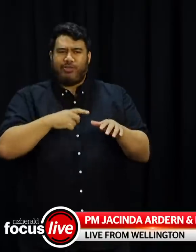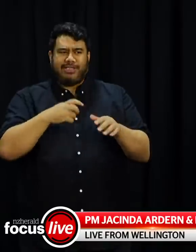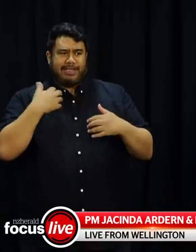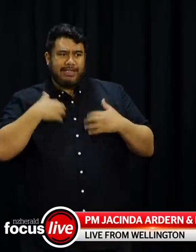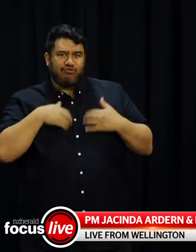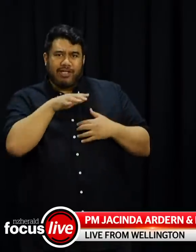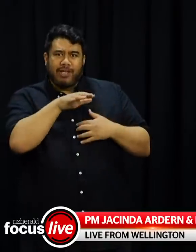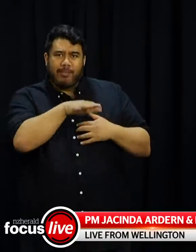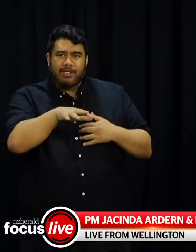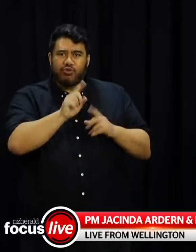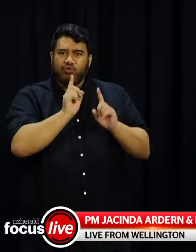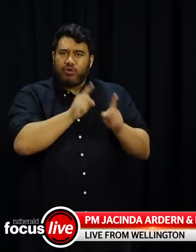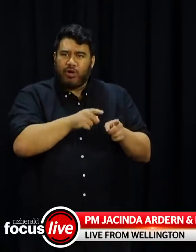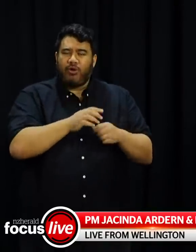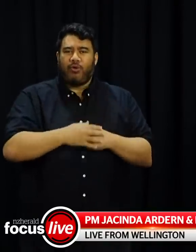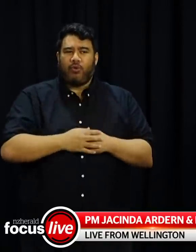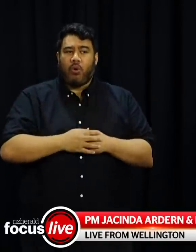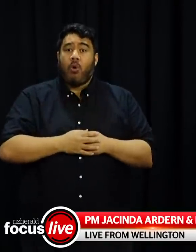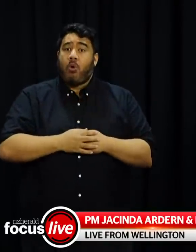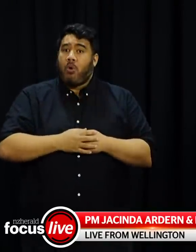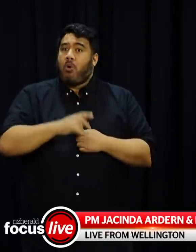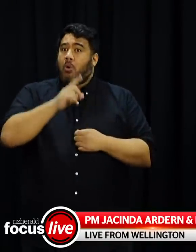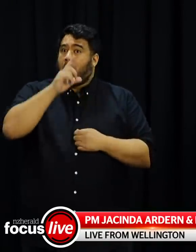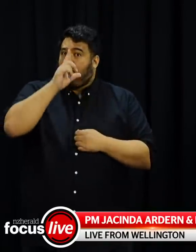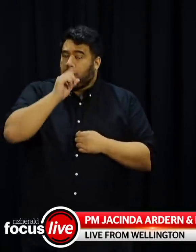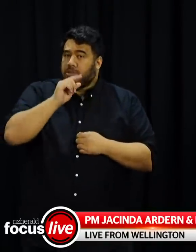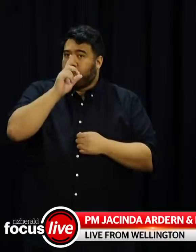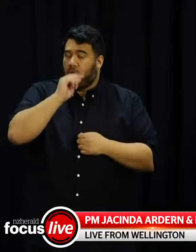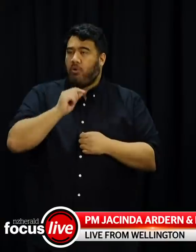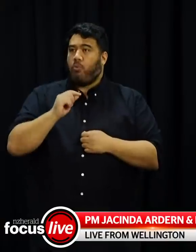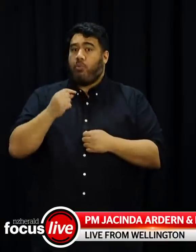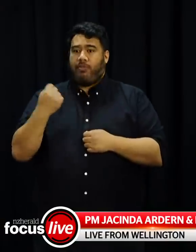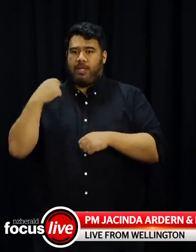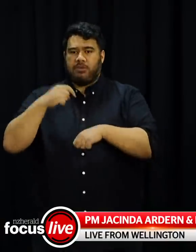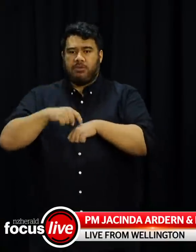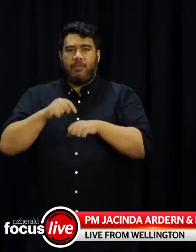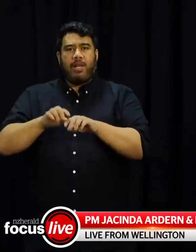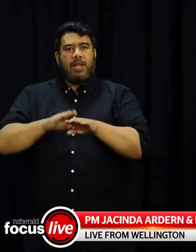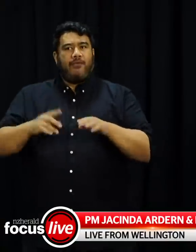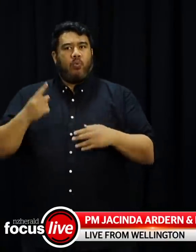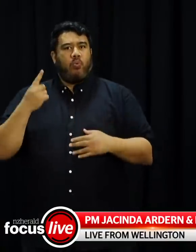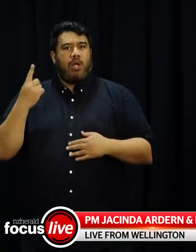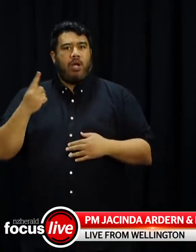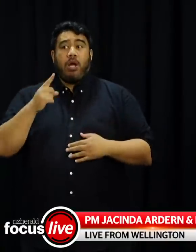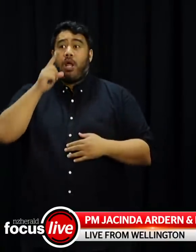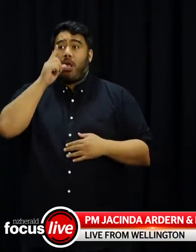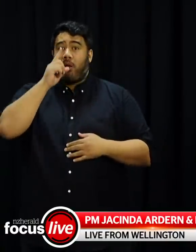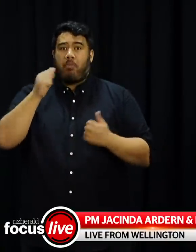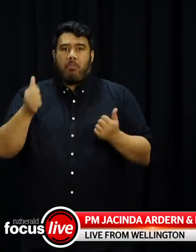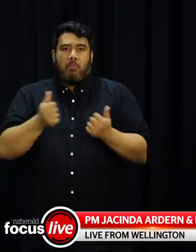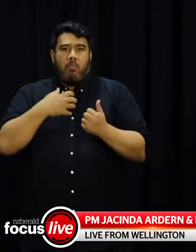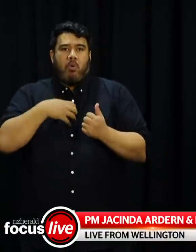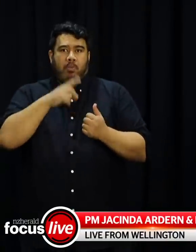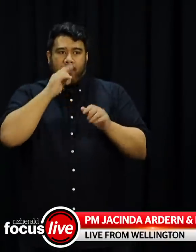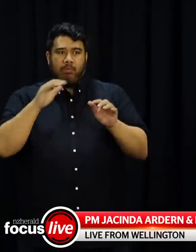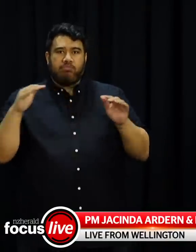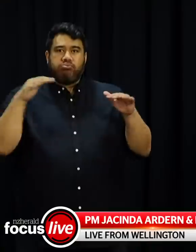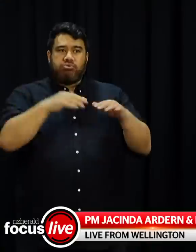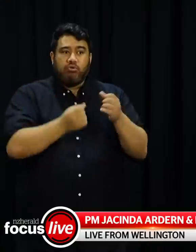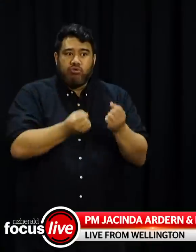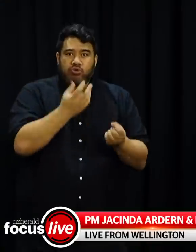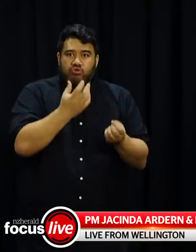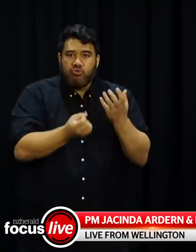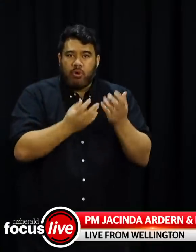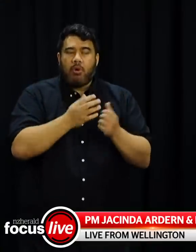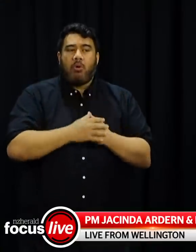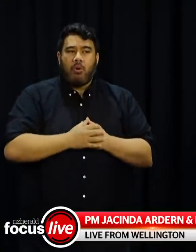in such in alert level 1 with freedom of movement and people moving around the country, that should we get a case, it would in fact